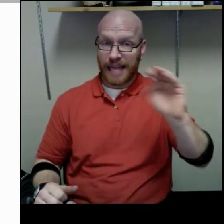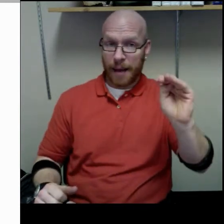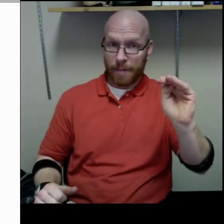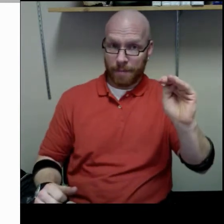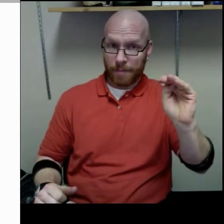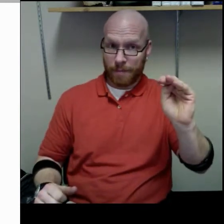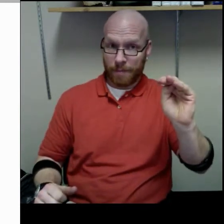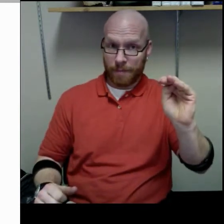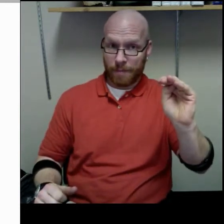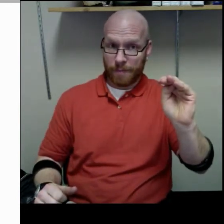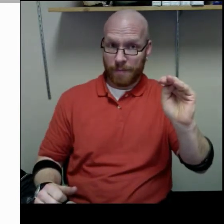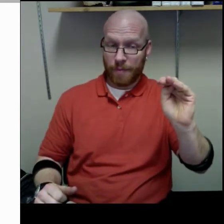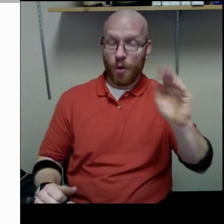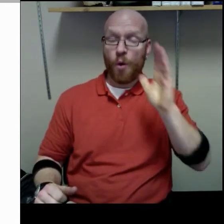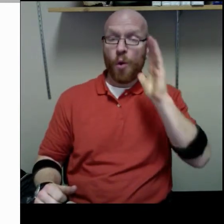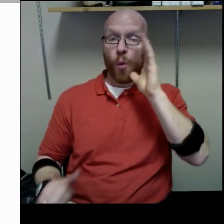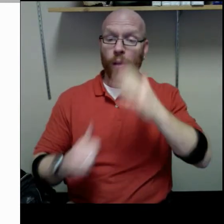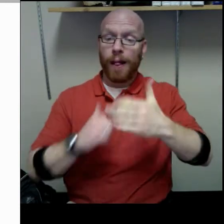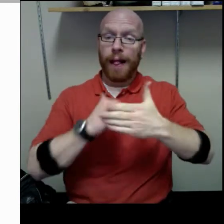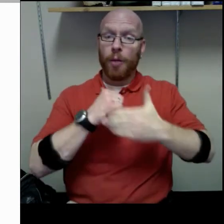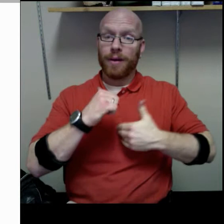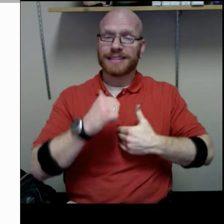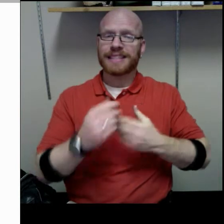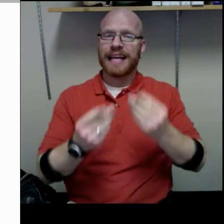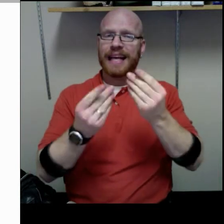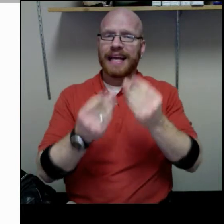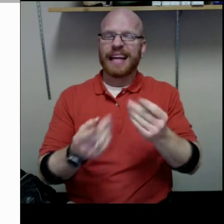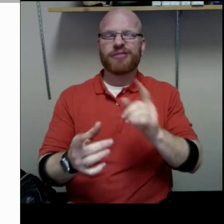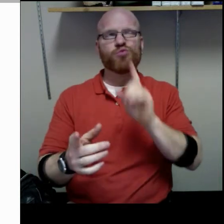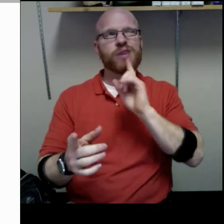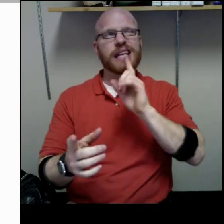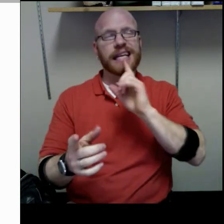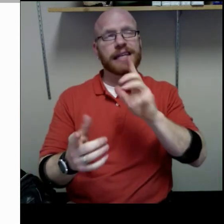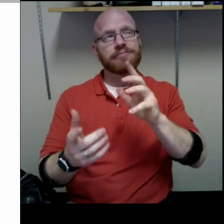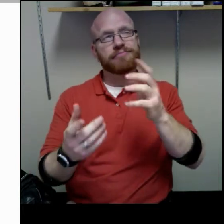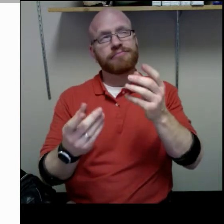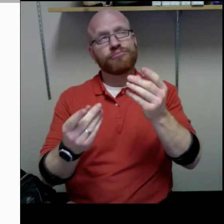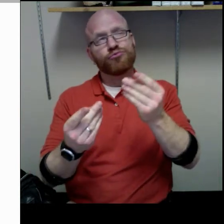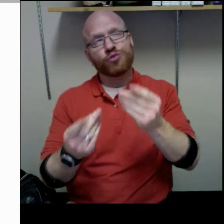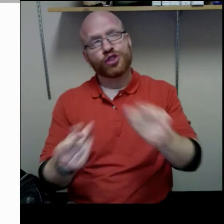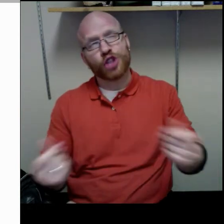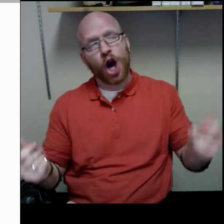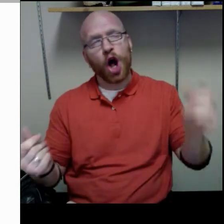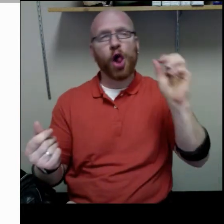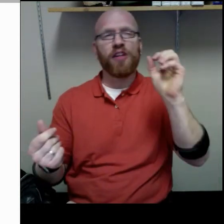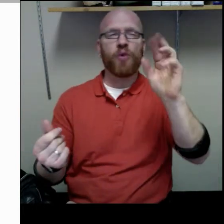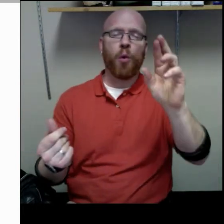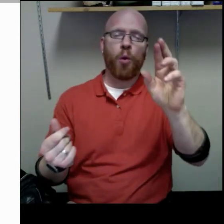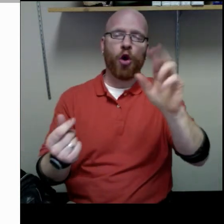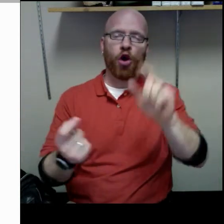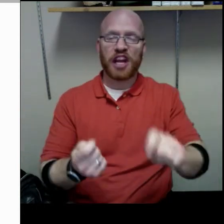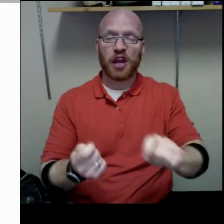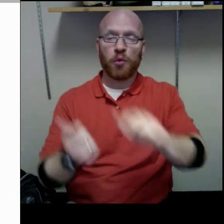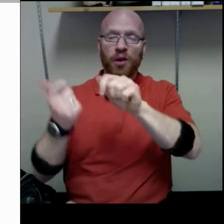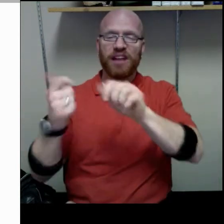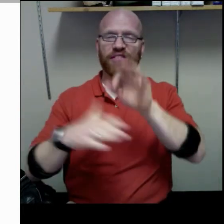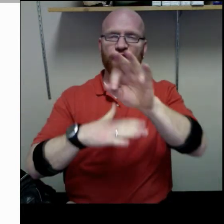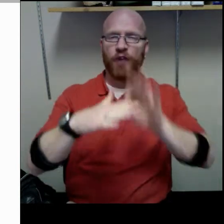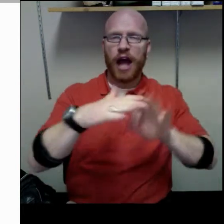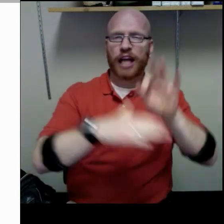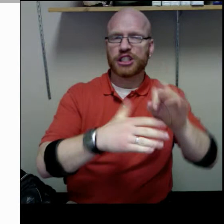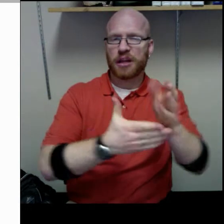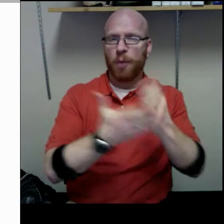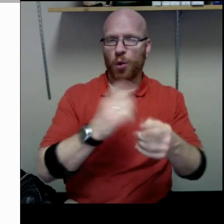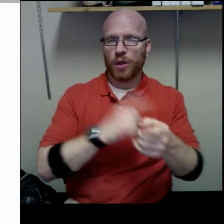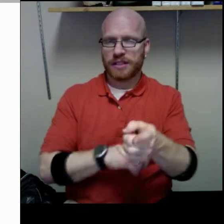LCM will help us really resolve or get rid